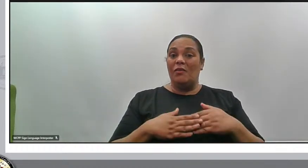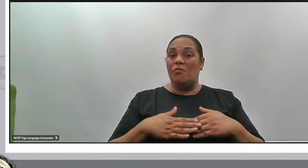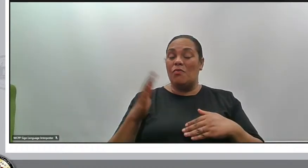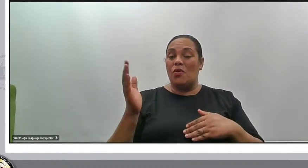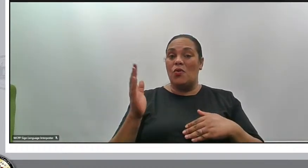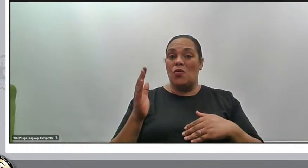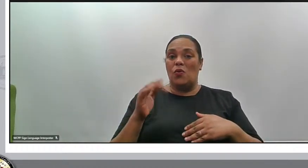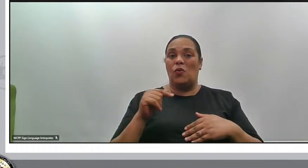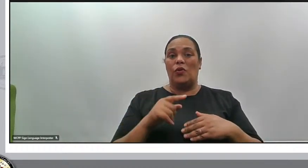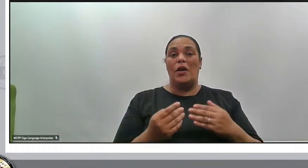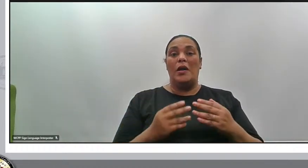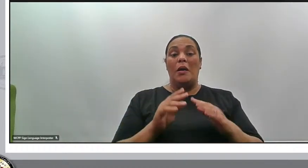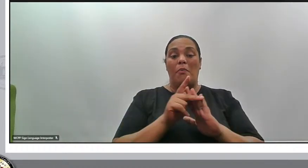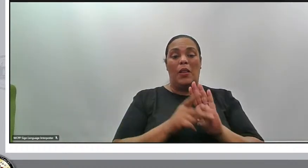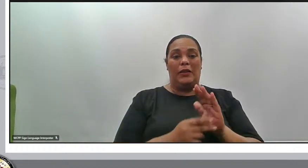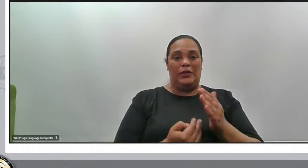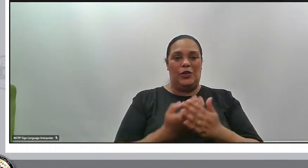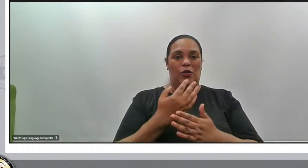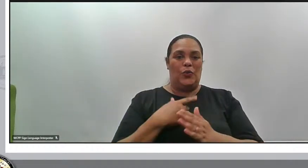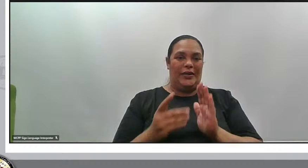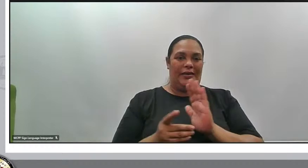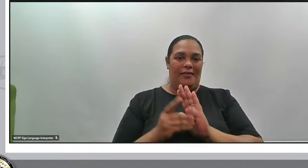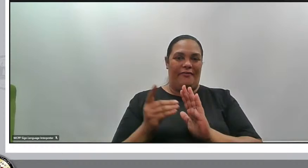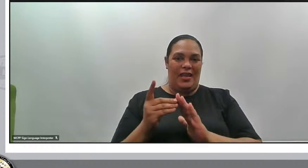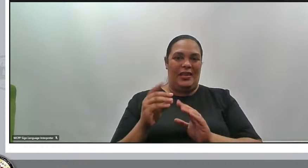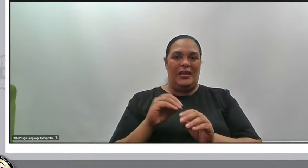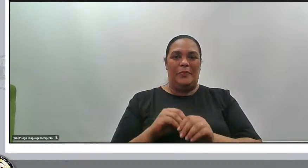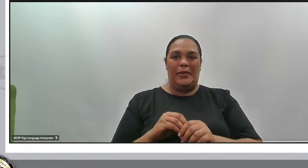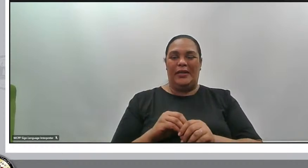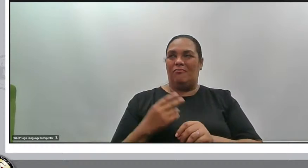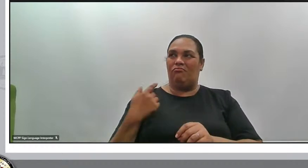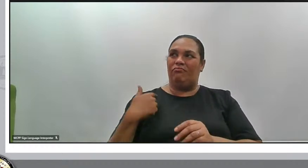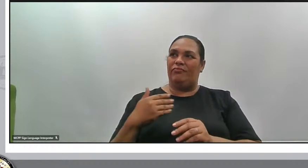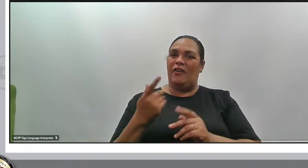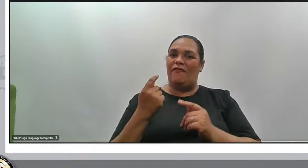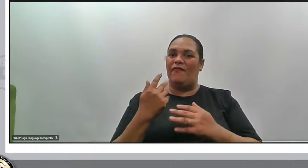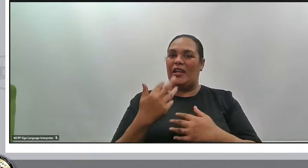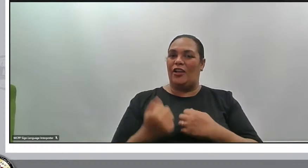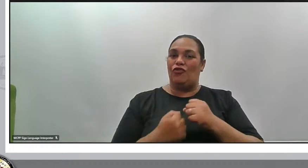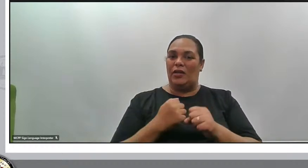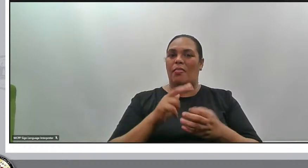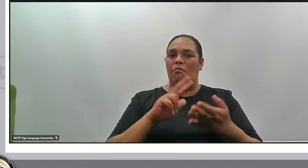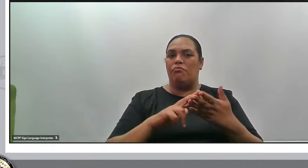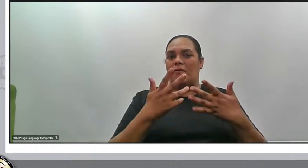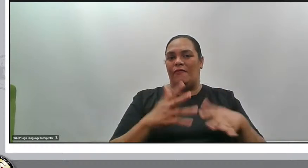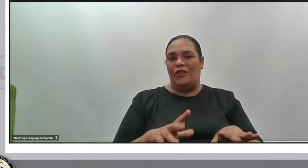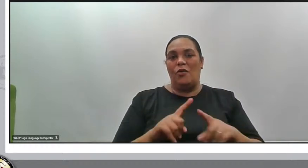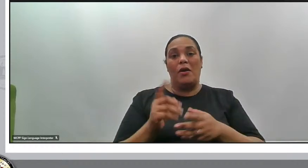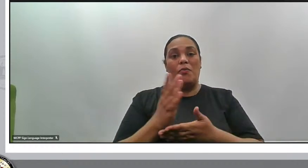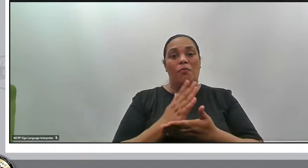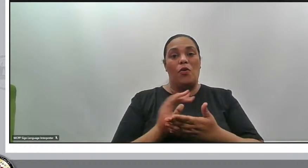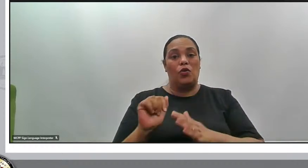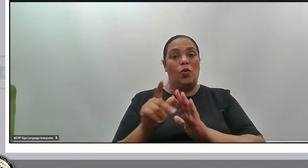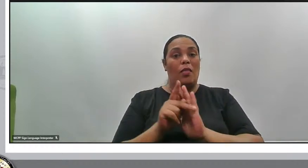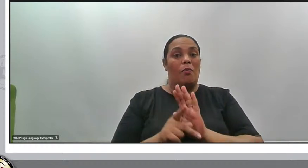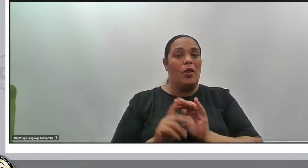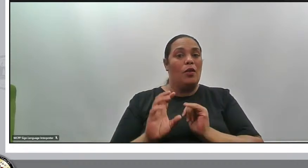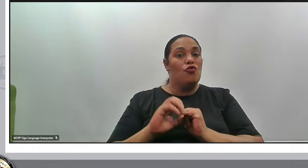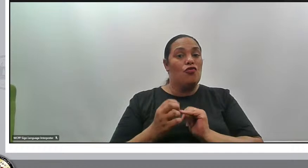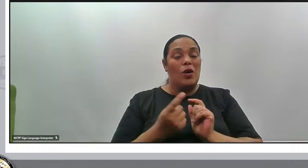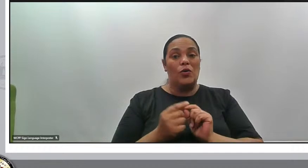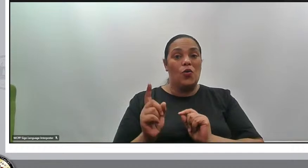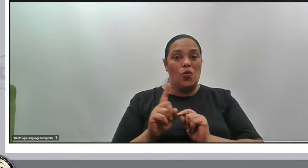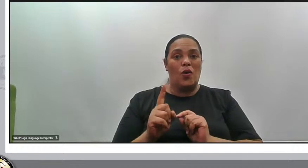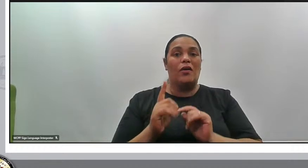This is a new policy that we've developed in the financial year and has been approved. And part of what this policy is trying to do is